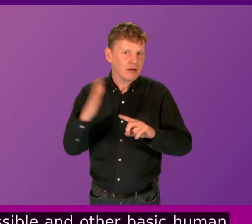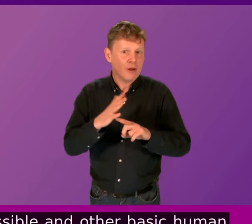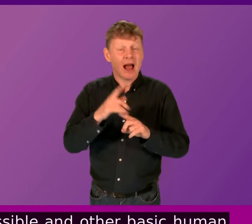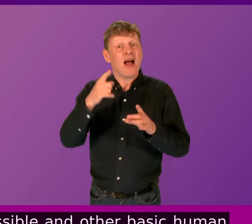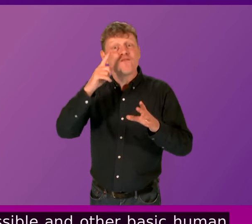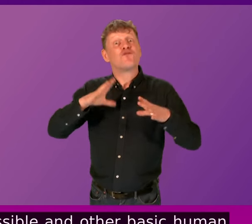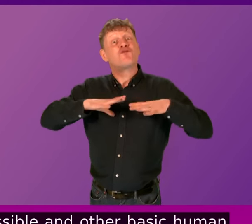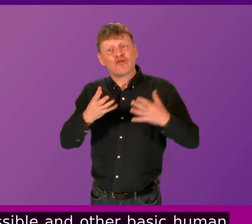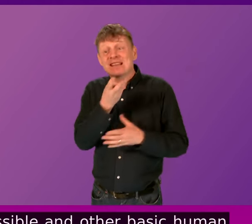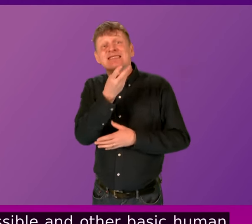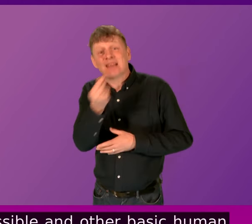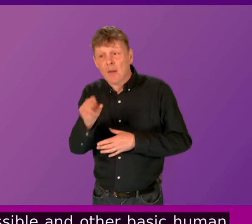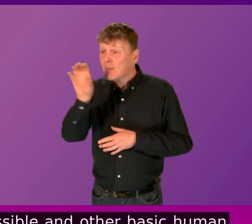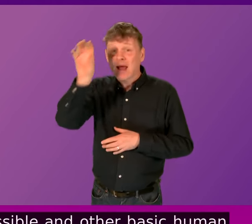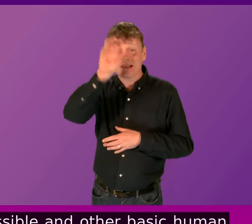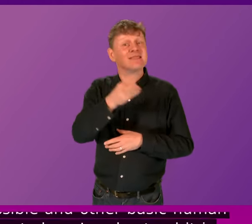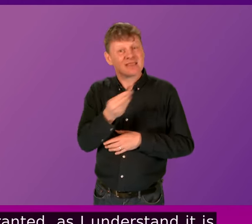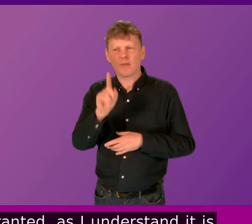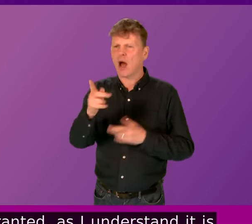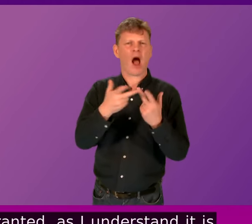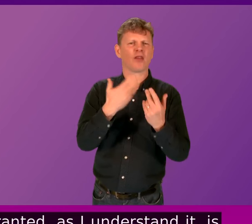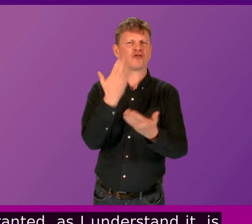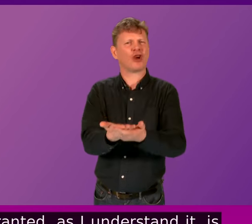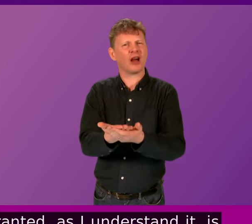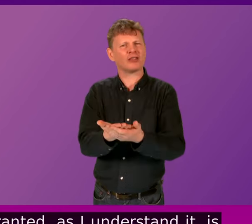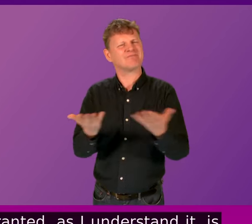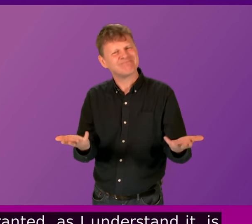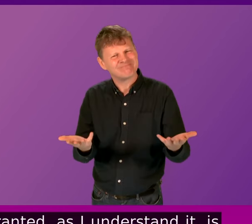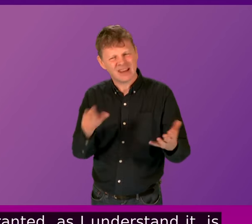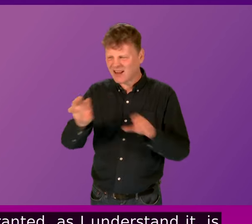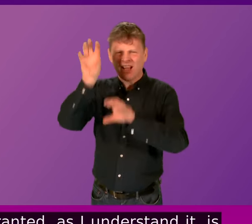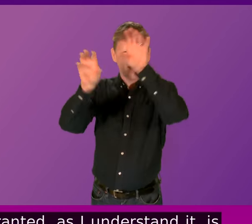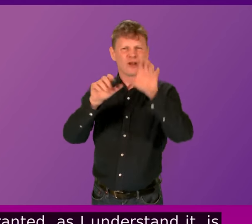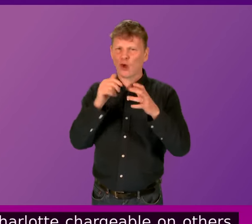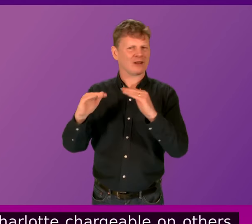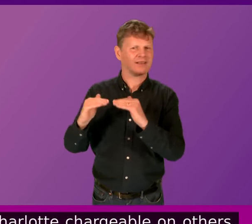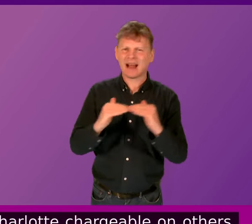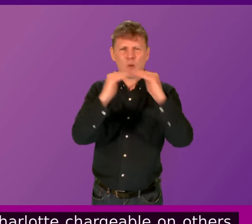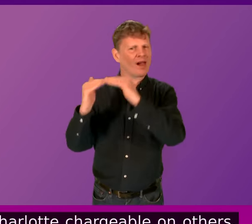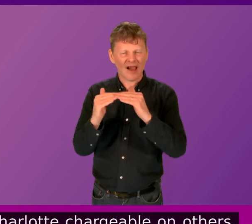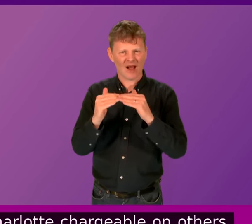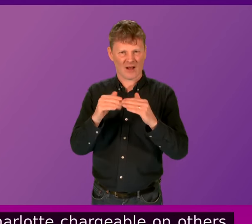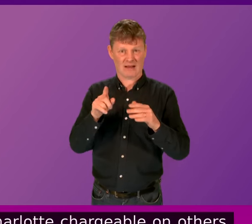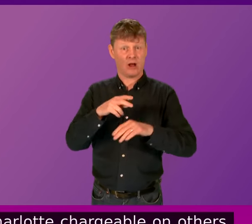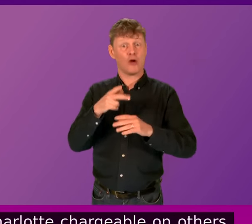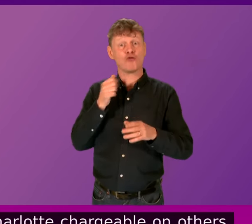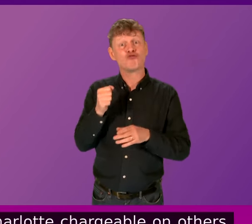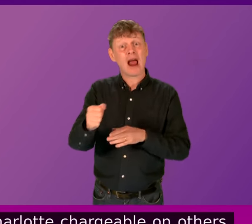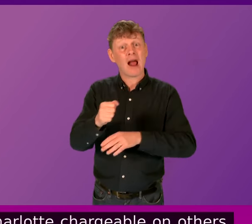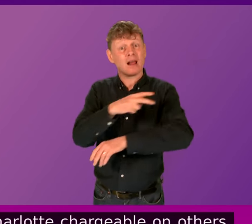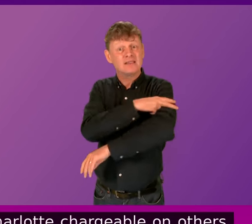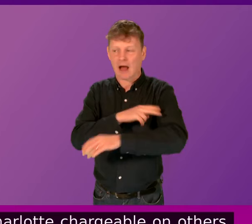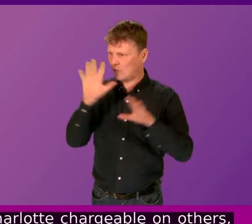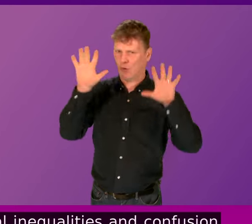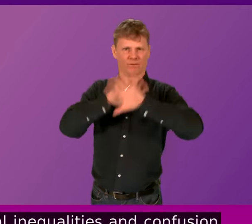on some routes, but chargeable on others, which leads to geographical inequalities and confusion among rail staff.